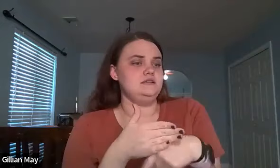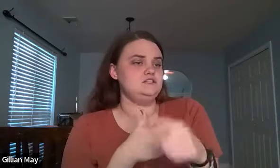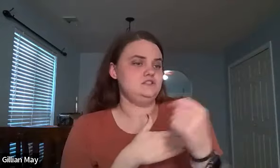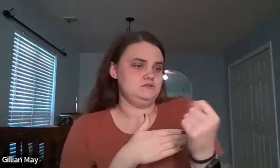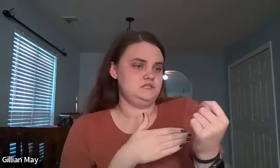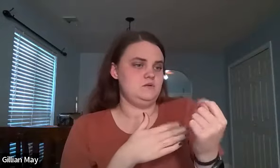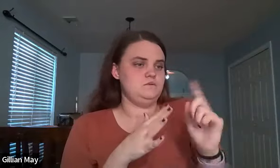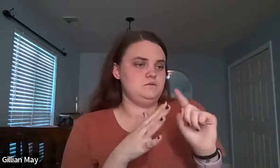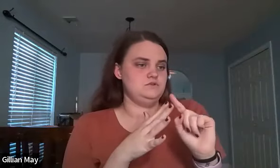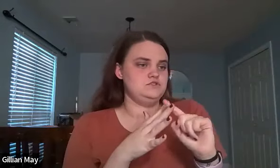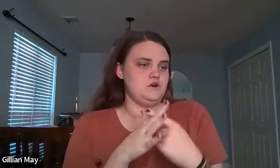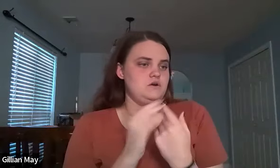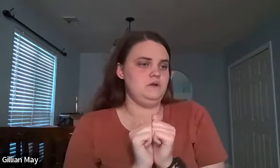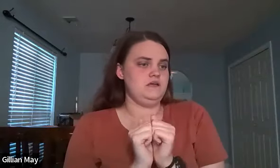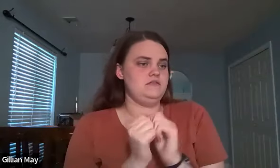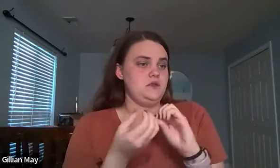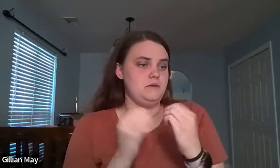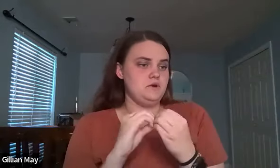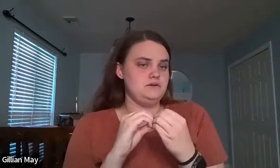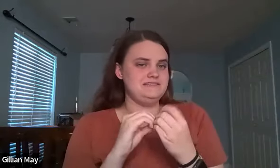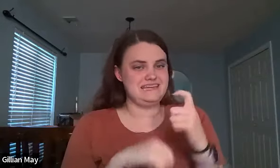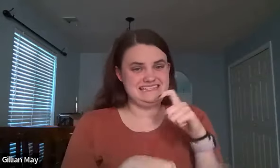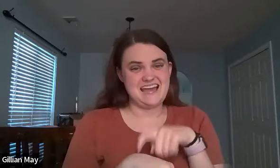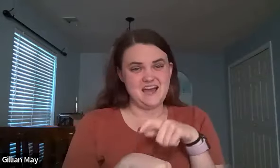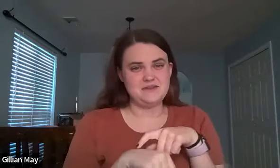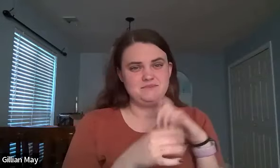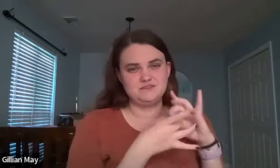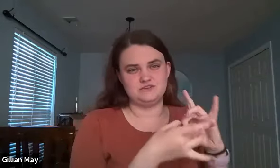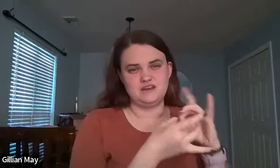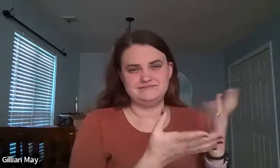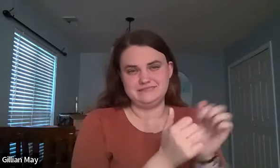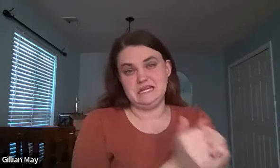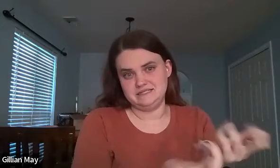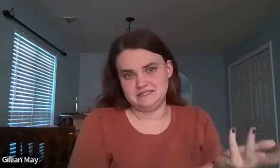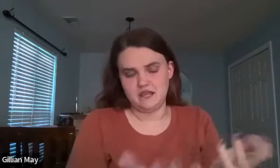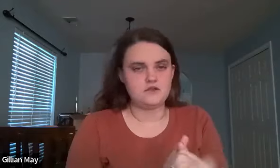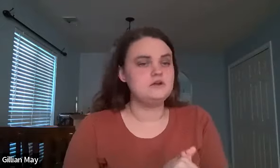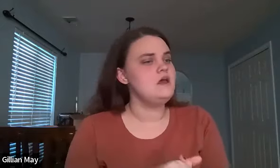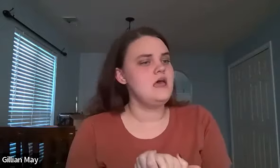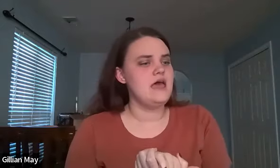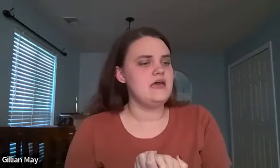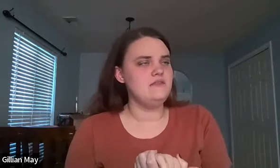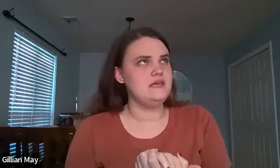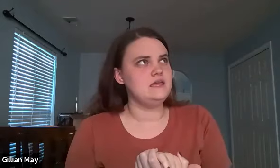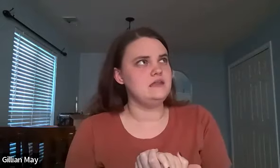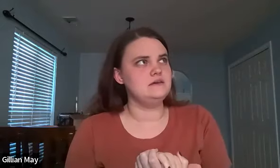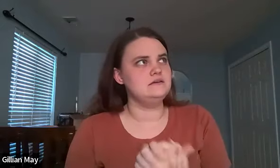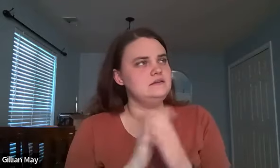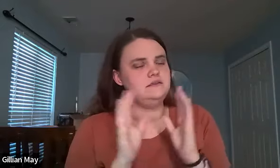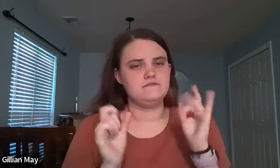next Tuesday, we will start with numbers and time because those are kind of connected together. And then, yeah, for